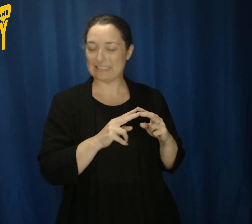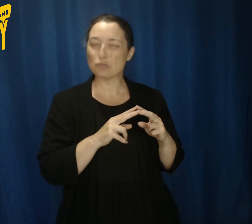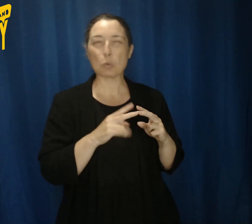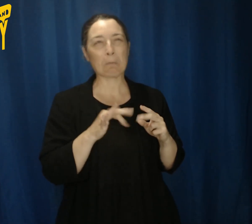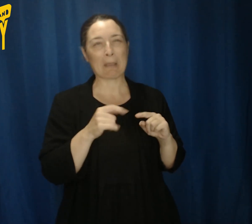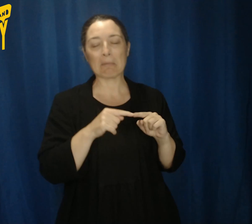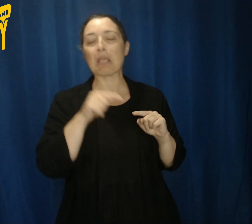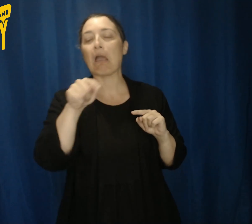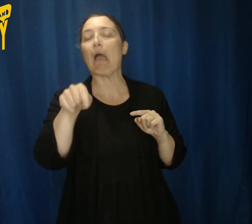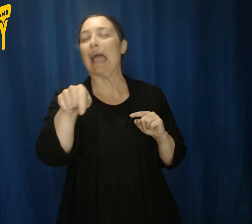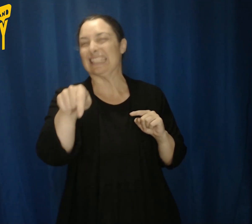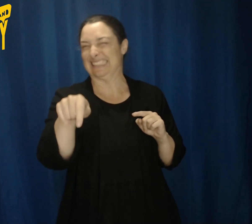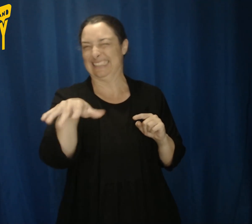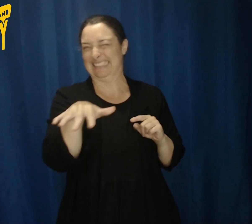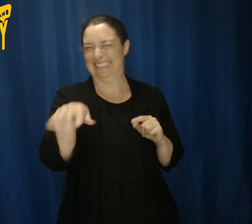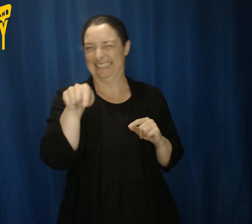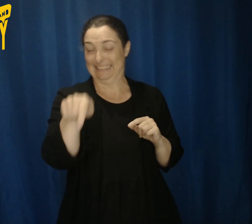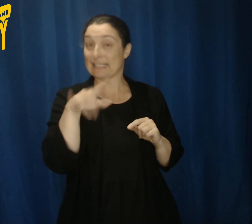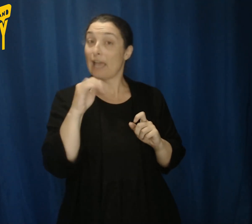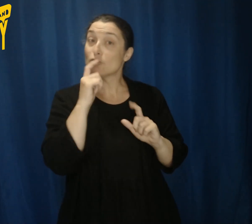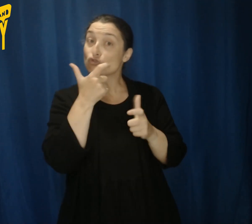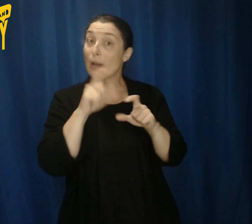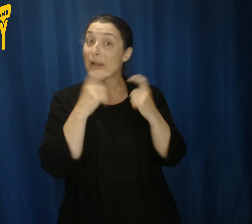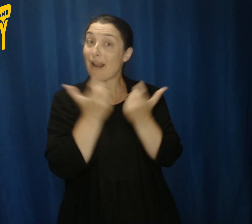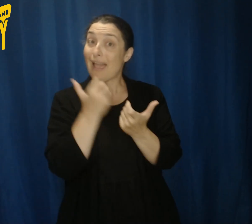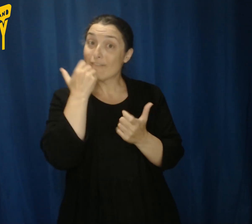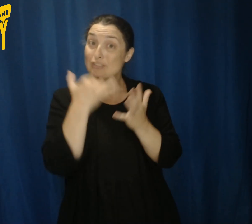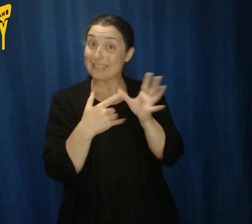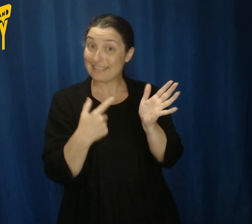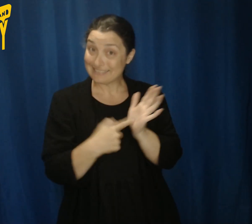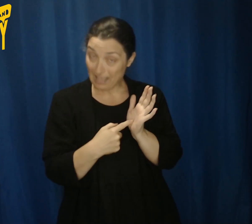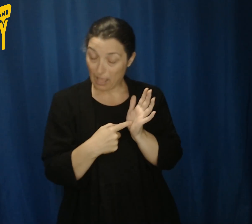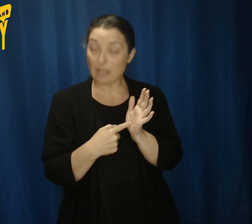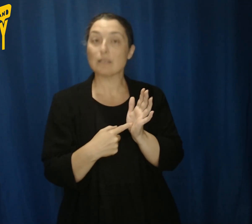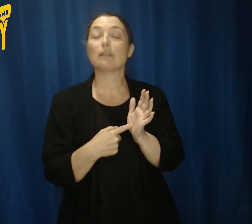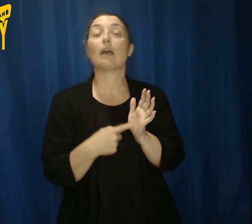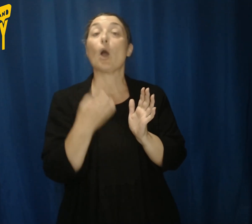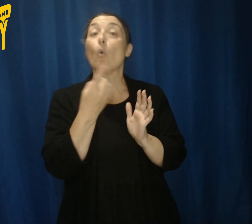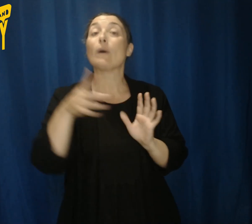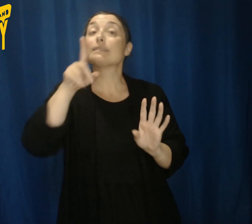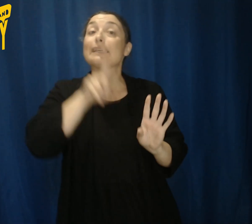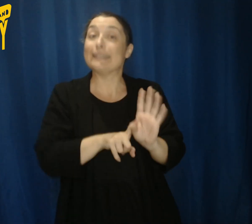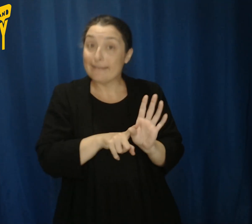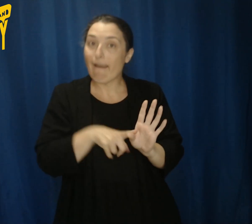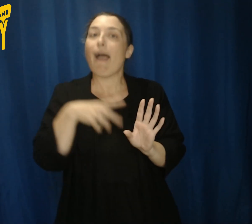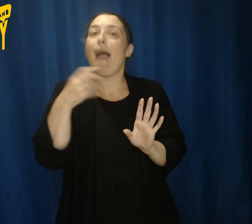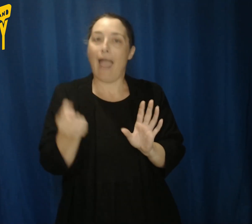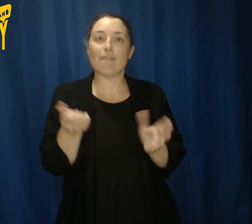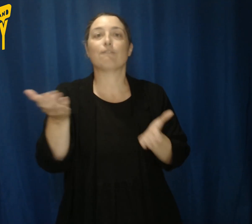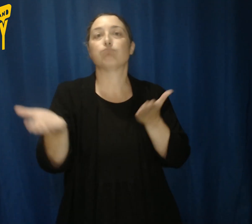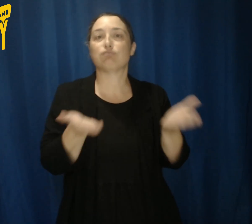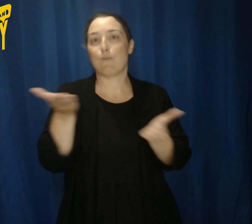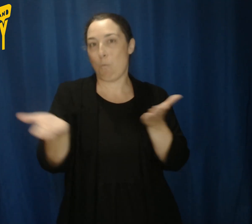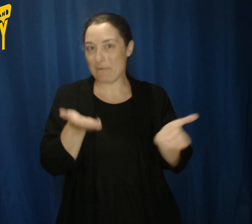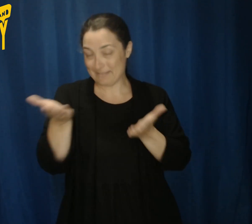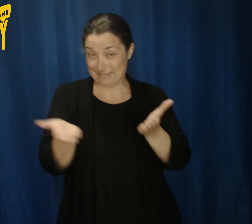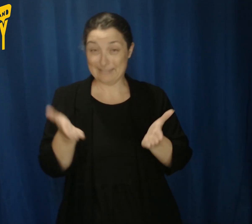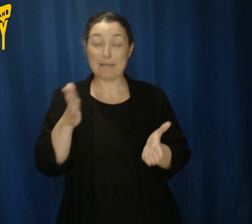bit up the road for these drama classes every Saturday. And once a year, we would put on a production. And that was my favourite